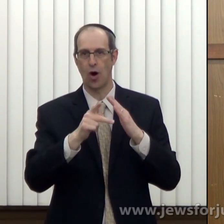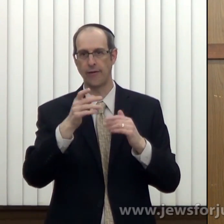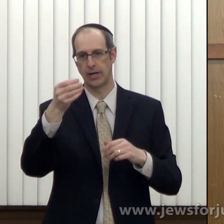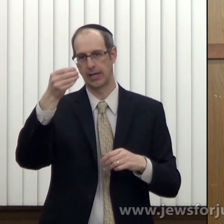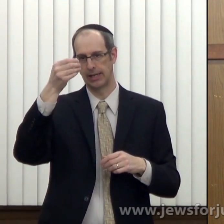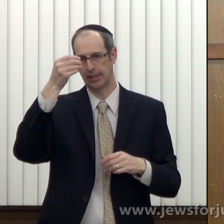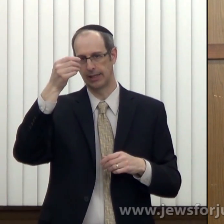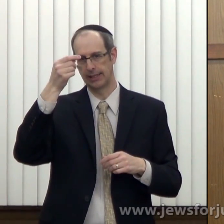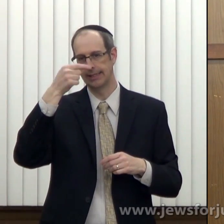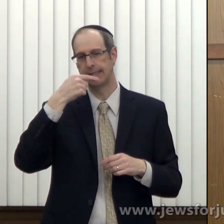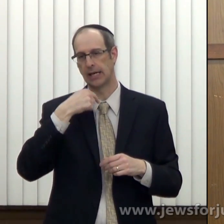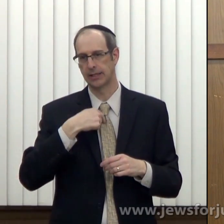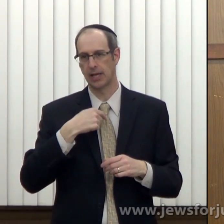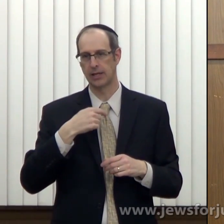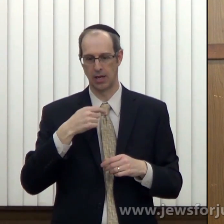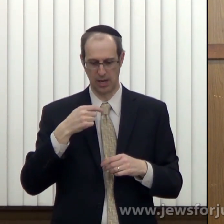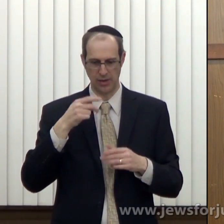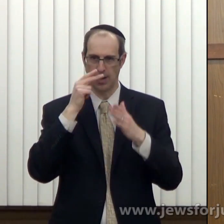that